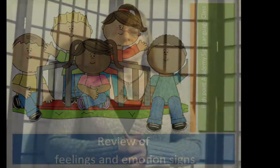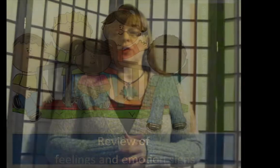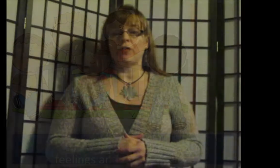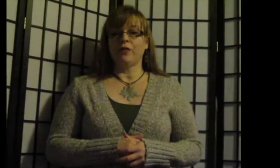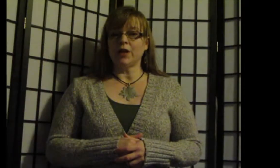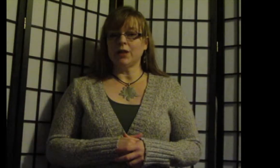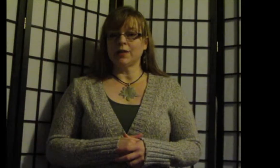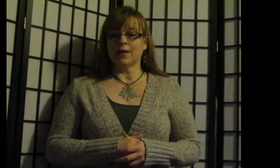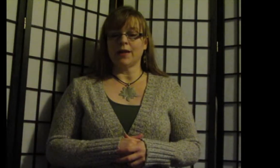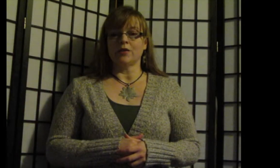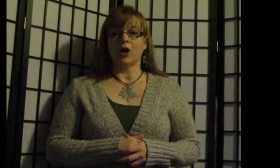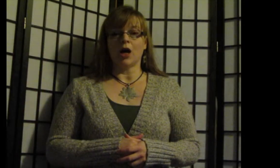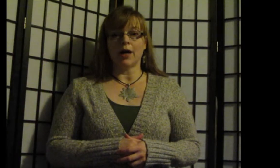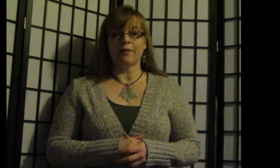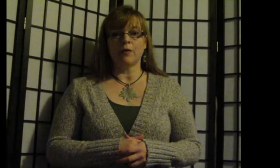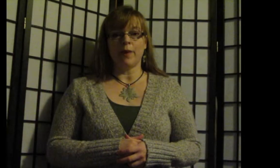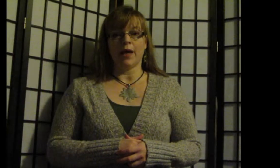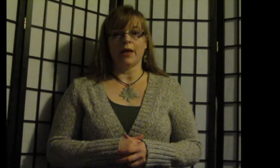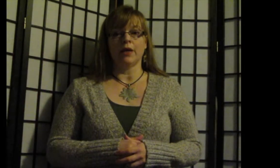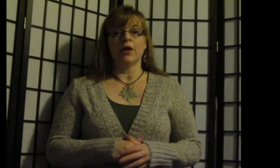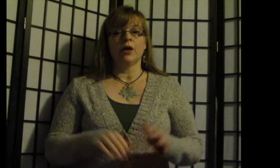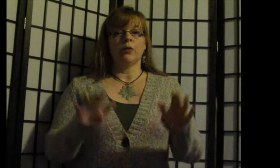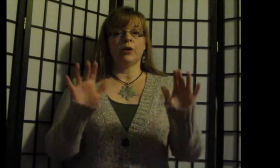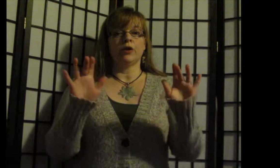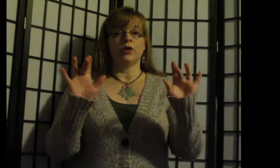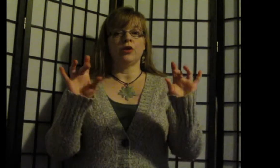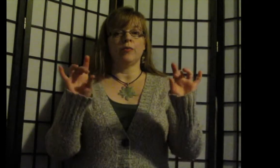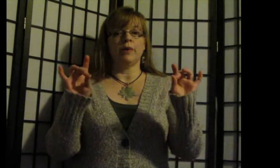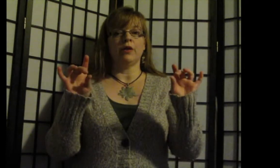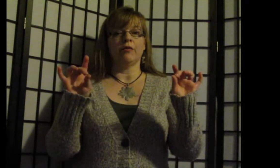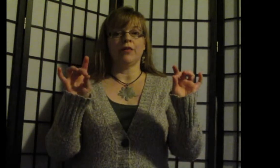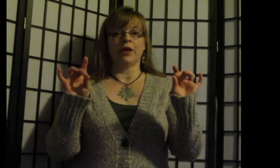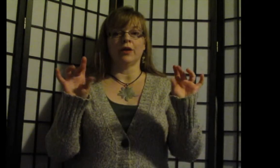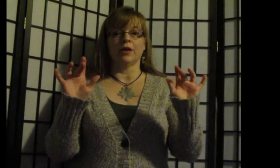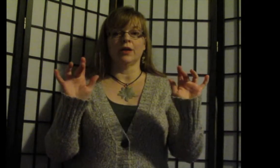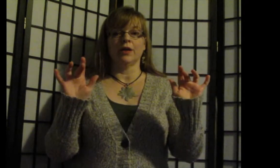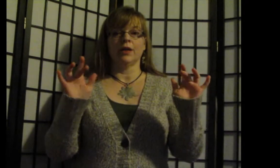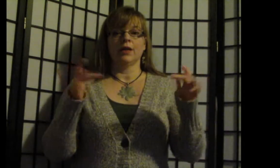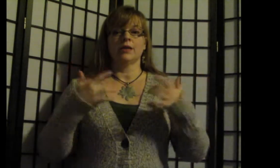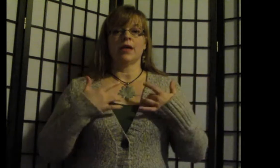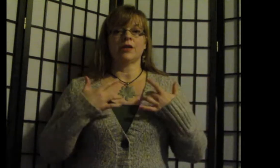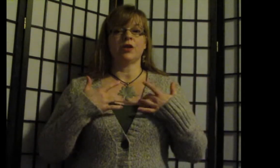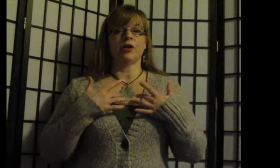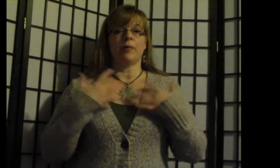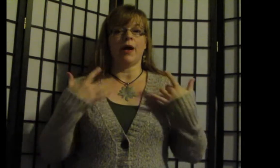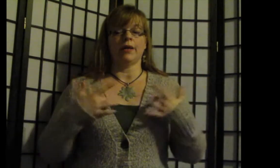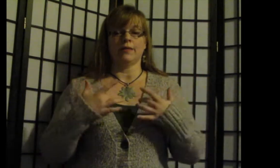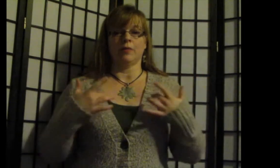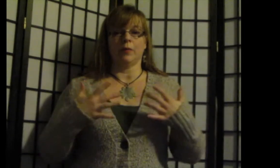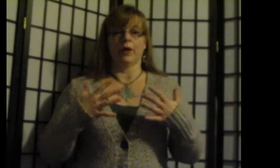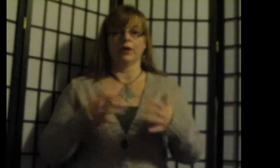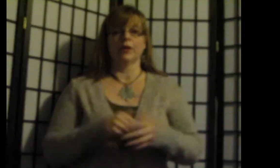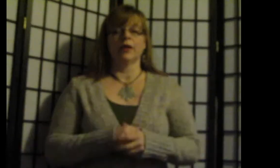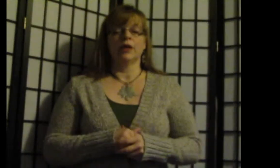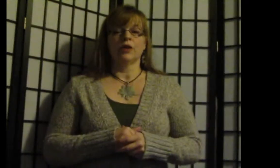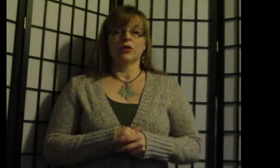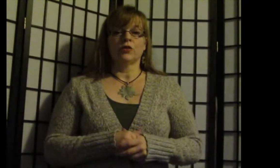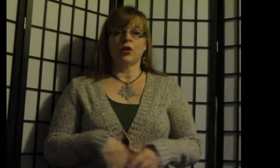So feeling signs are often made with your middle finger touching your body somewhere.